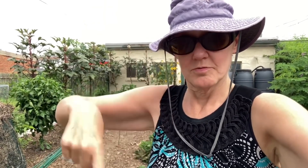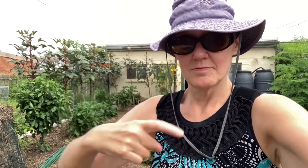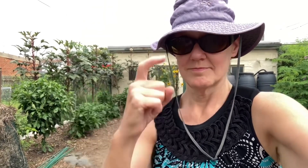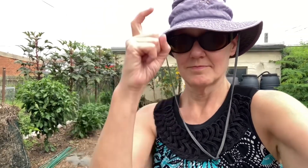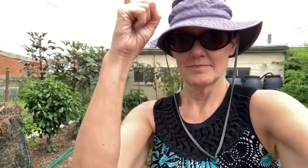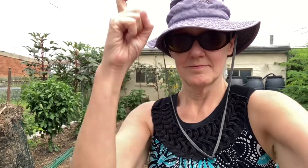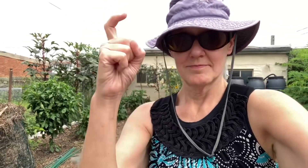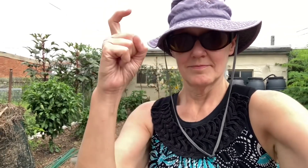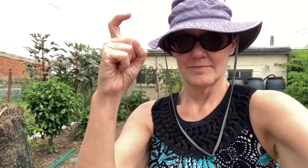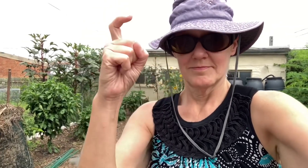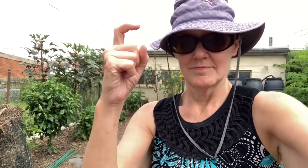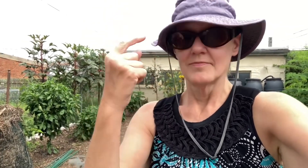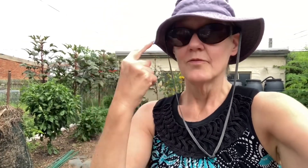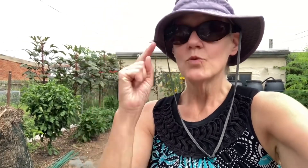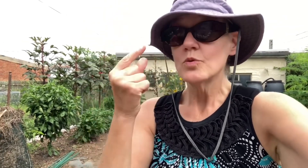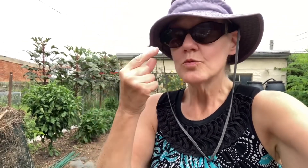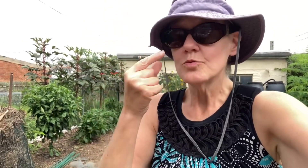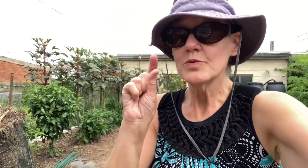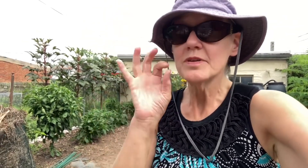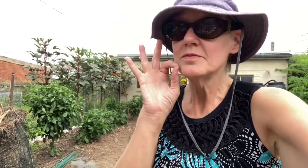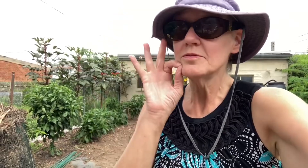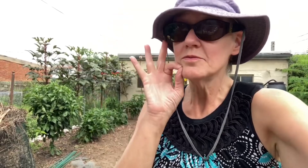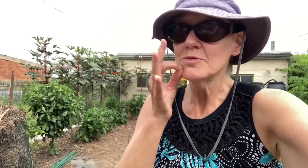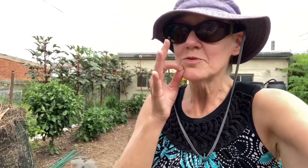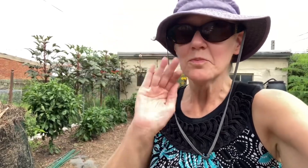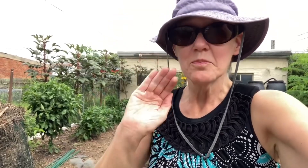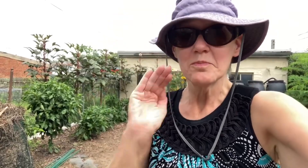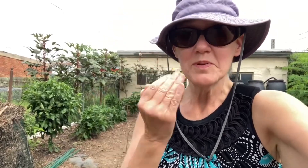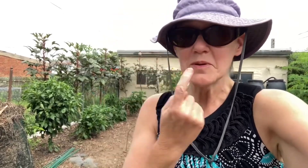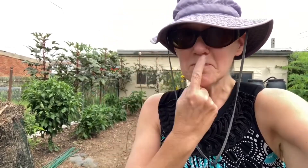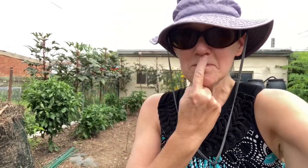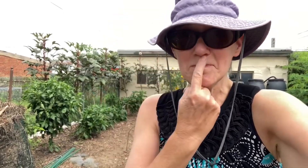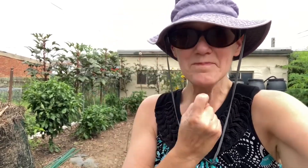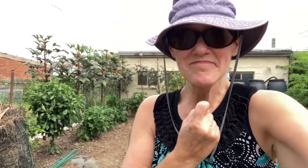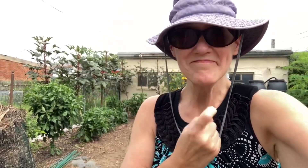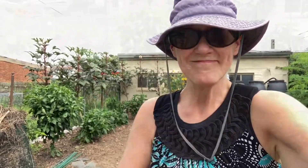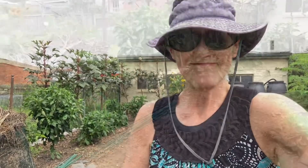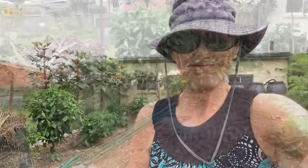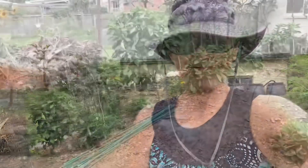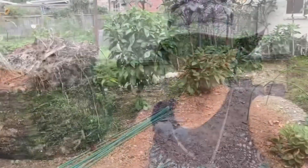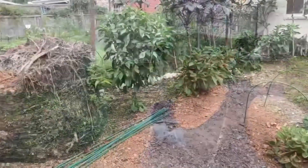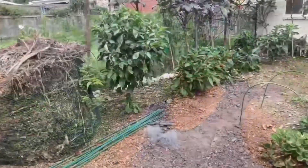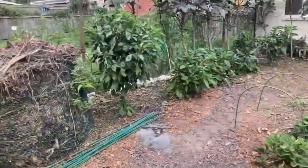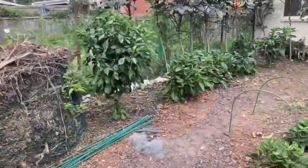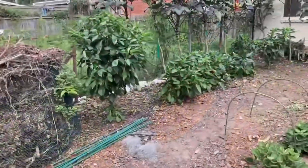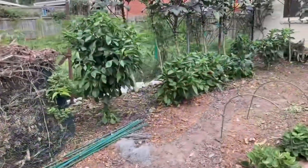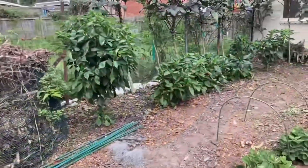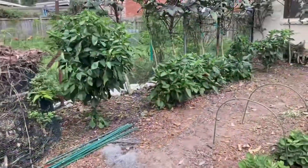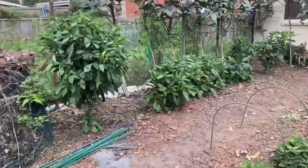and we're going to hang them upside down in the garage for the green fruit to ripen.